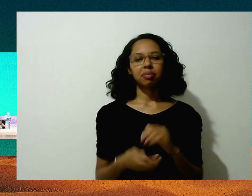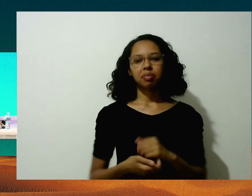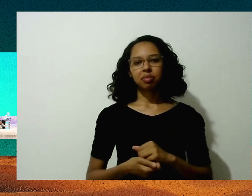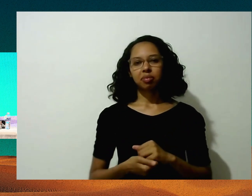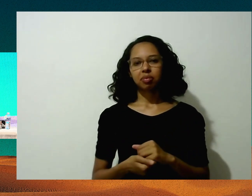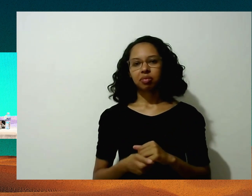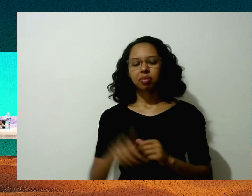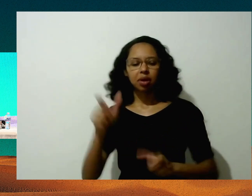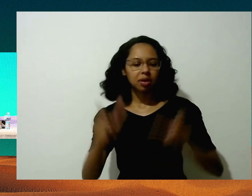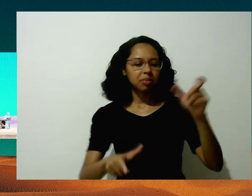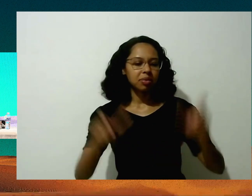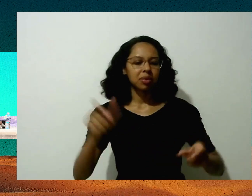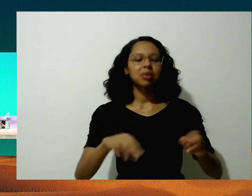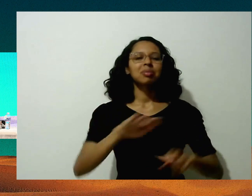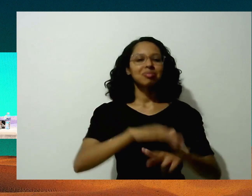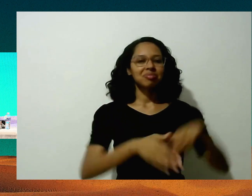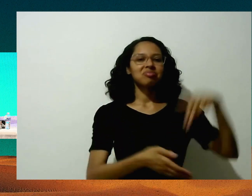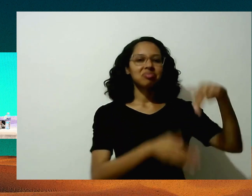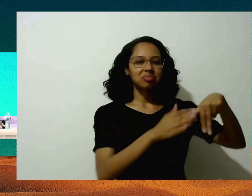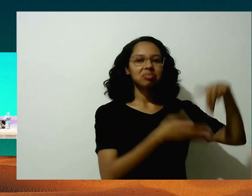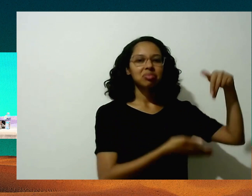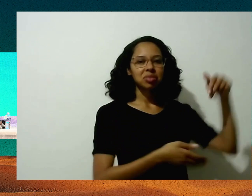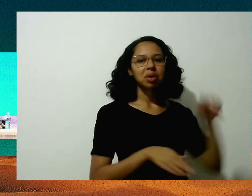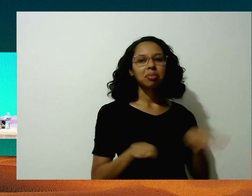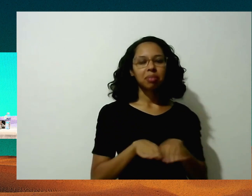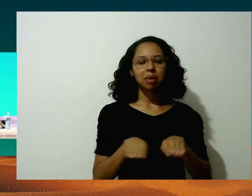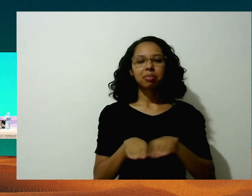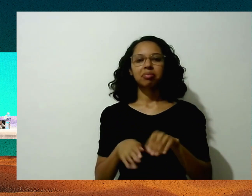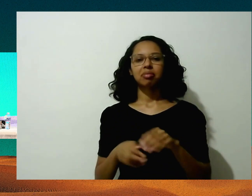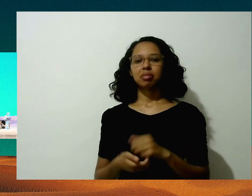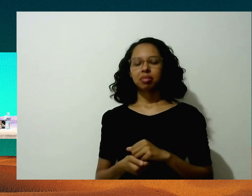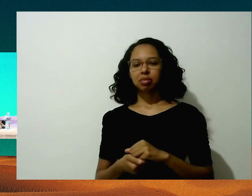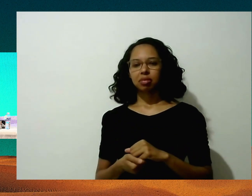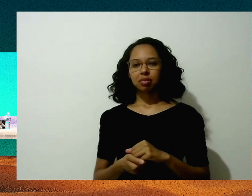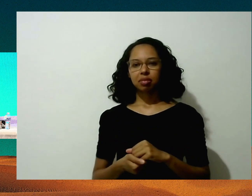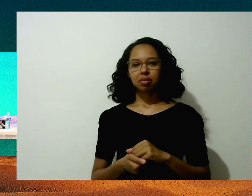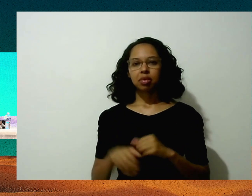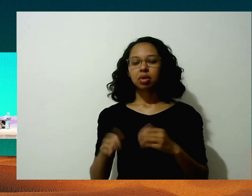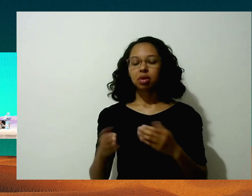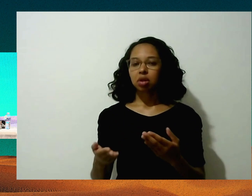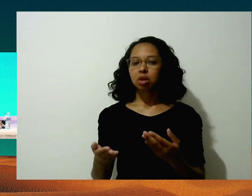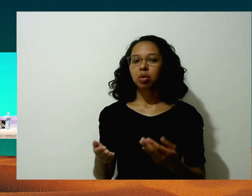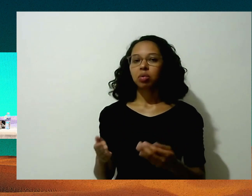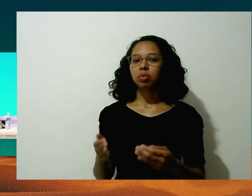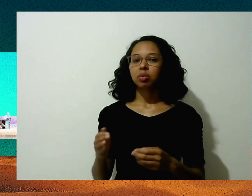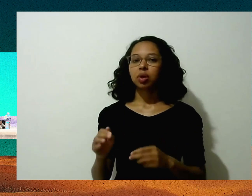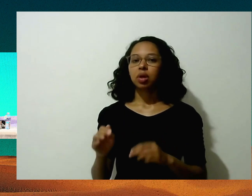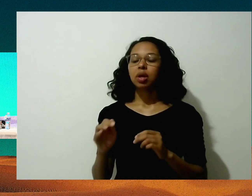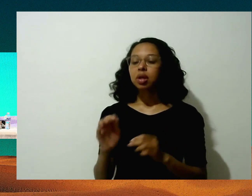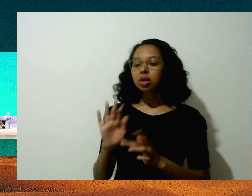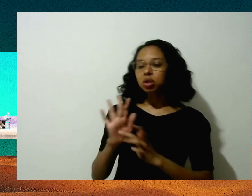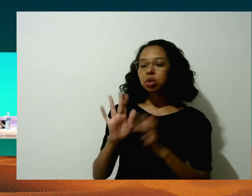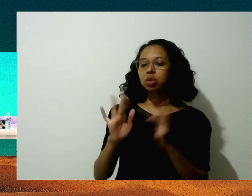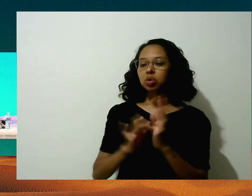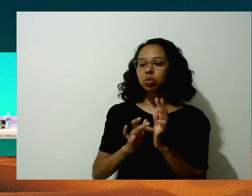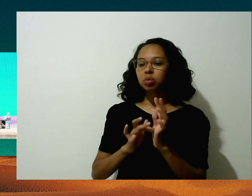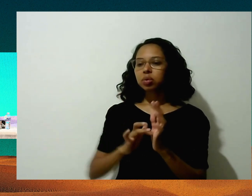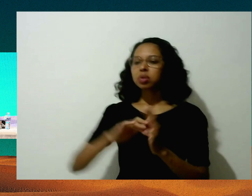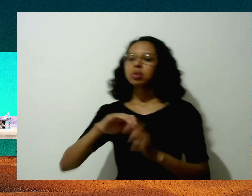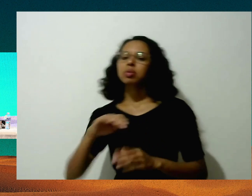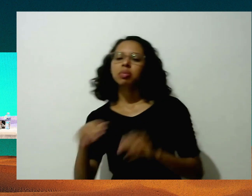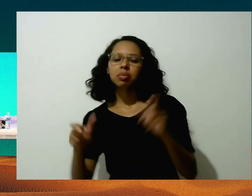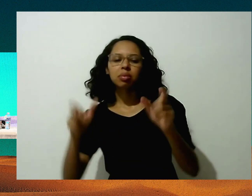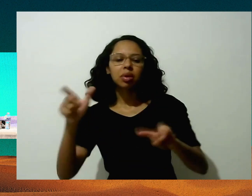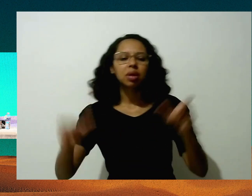to whom he will. Isso quer dizer, irmãos, que quando o Filho ressuscita os mortos, é porque Deus que quer e Deus que